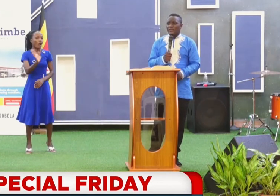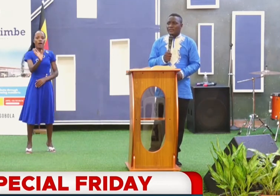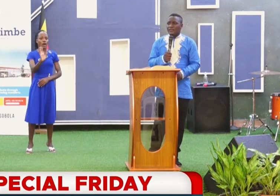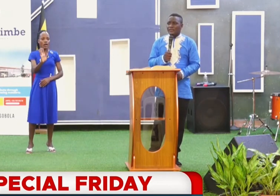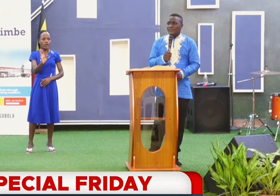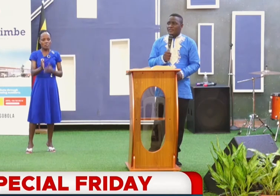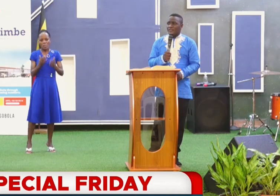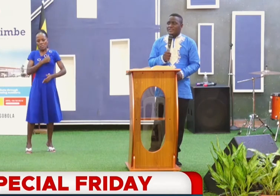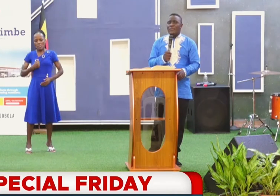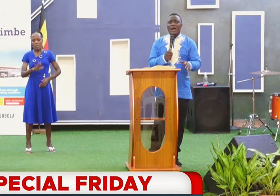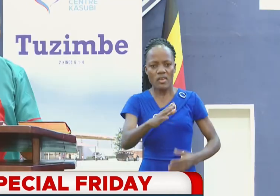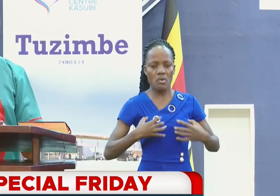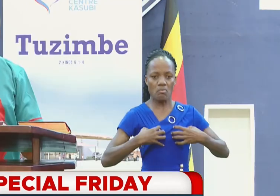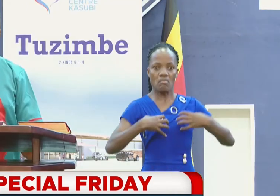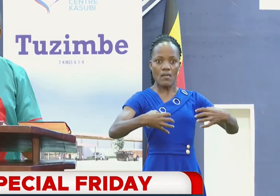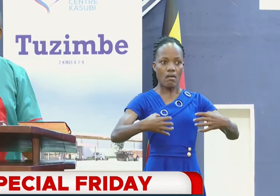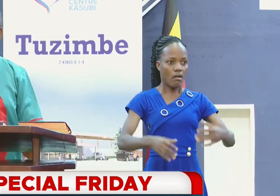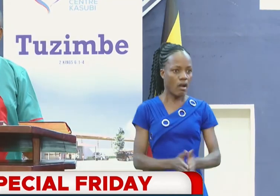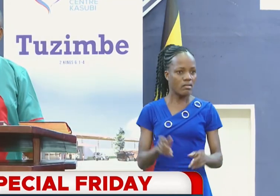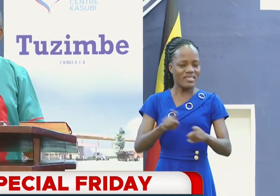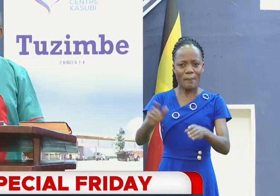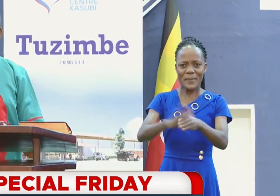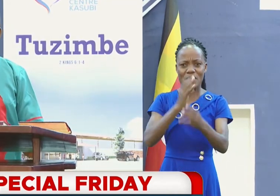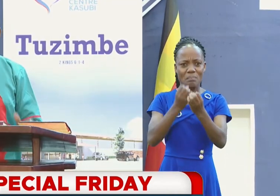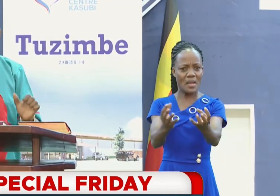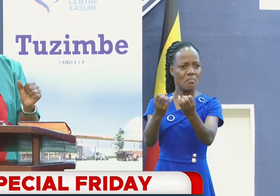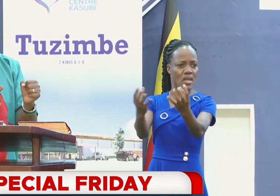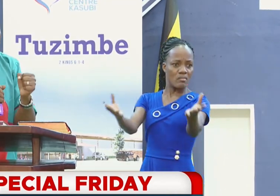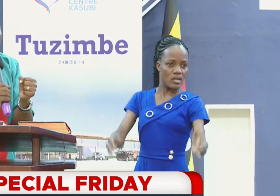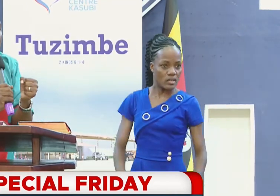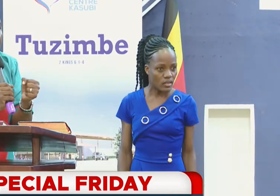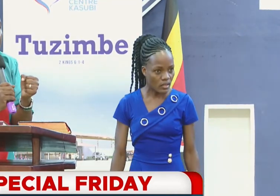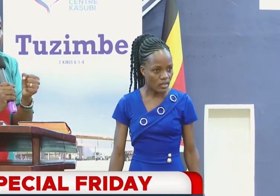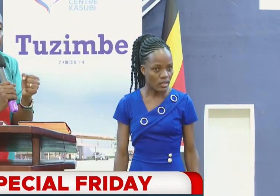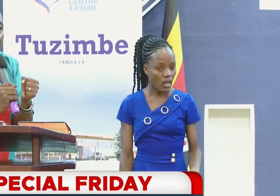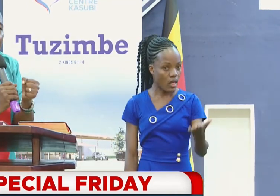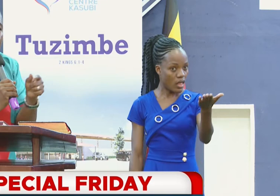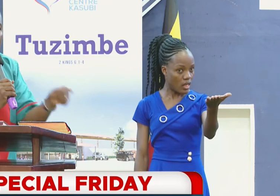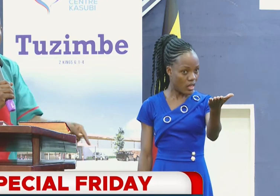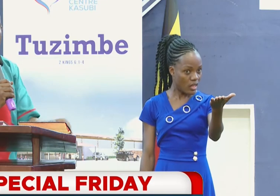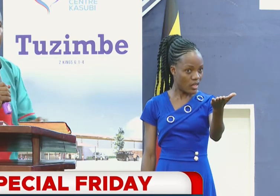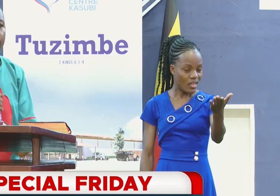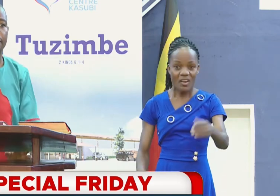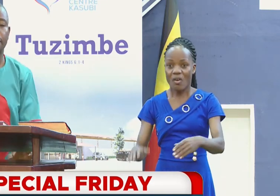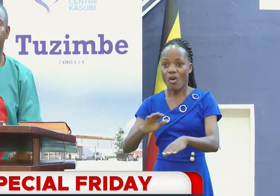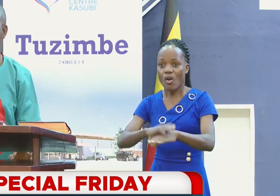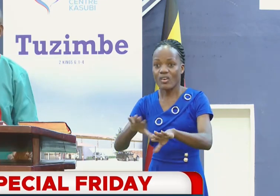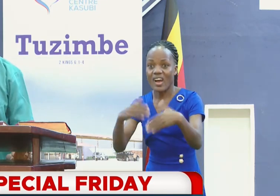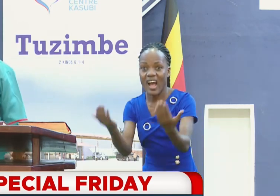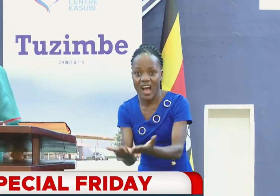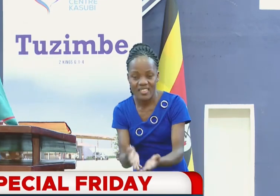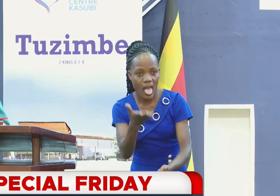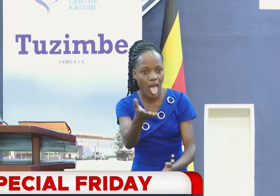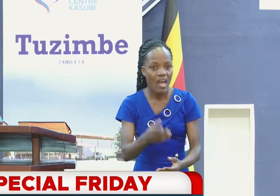and business wise he is. Nebwaba mugaganga ina businesses etutumo. He can be caught on this net of business on earth. Asobolo